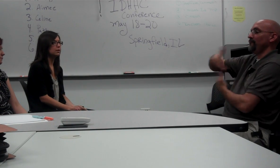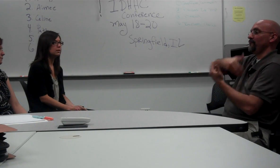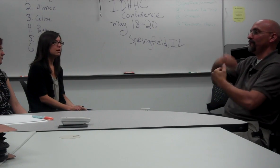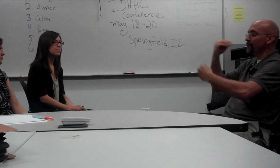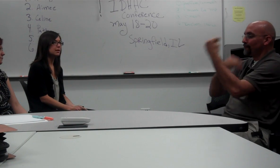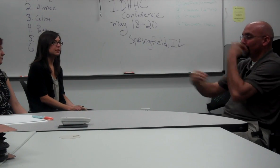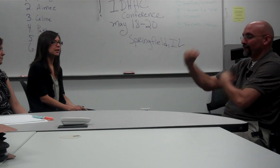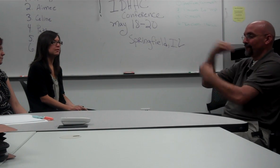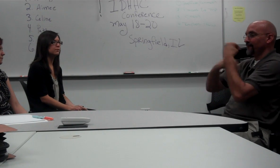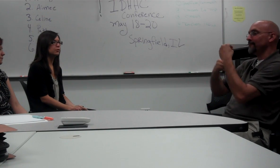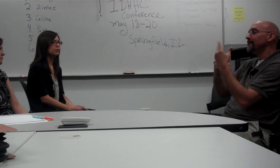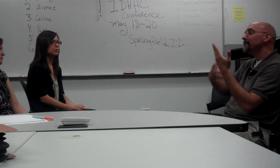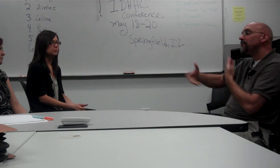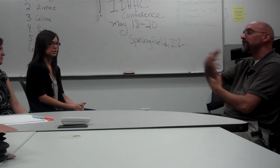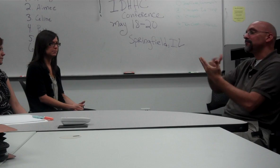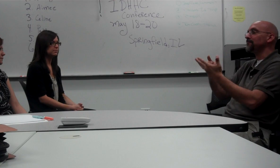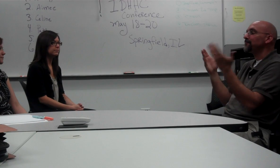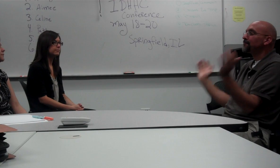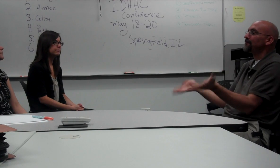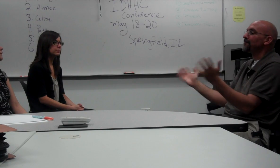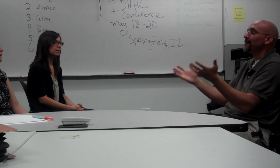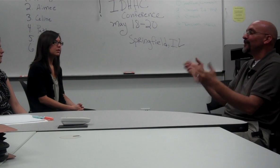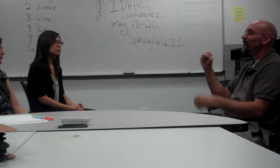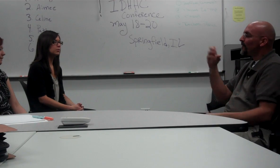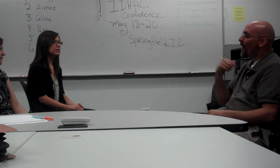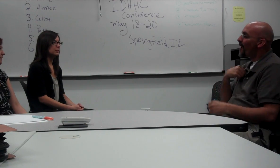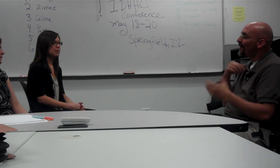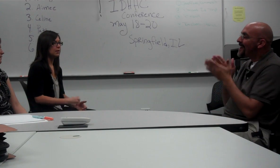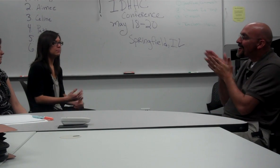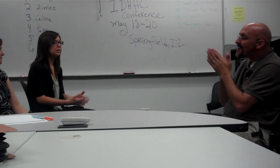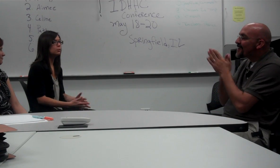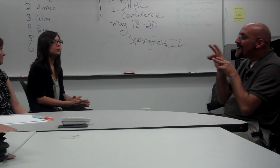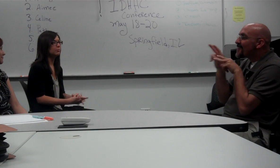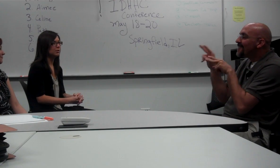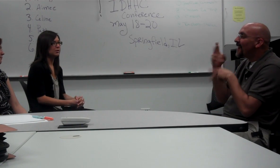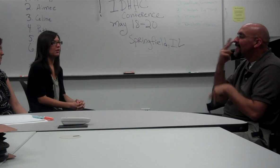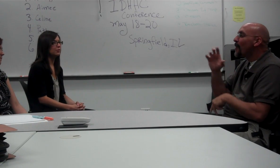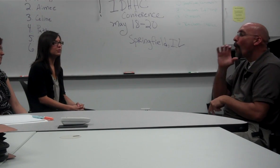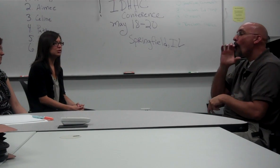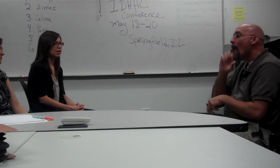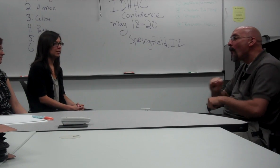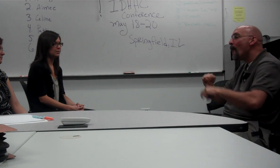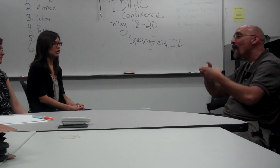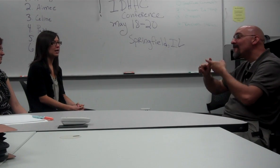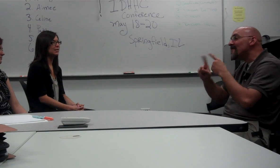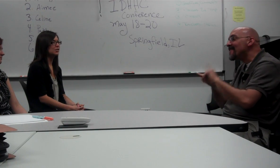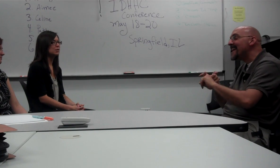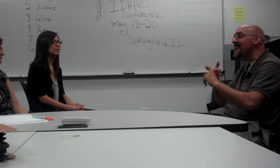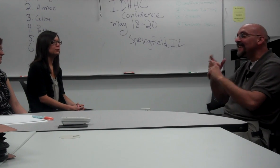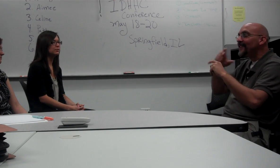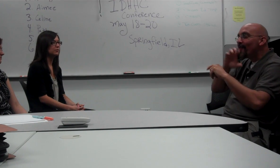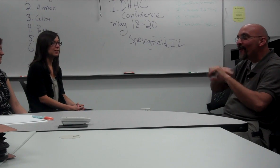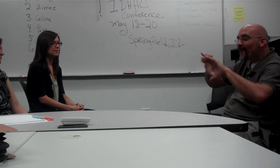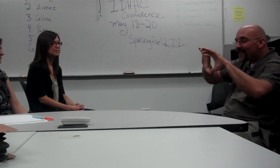going back again for another reunion. So we're going to mingle with one another, chat, catch up on old